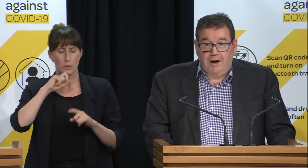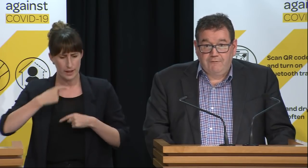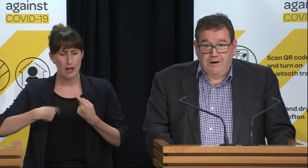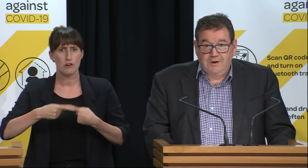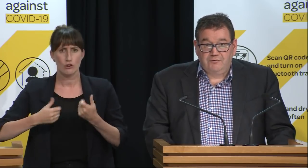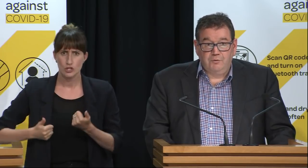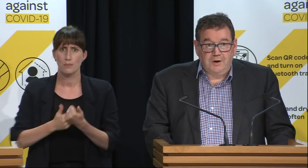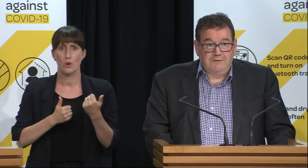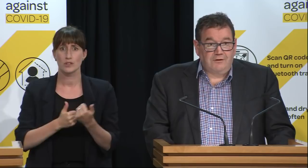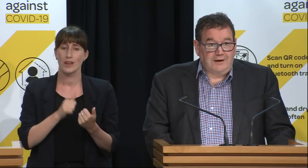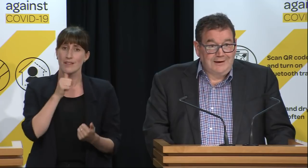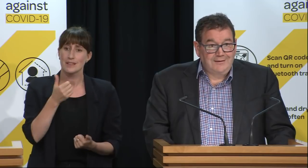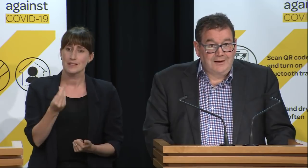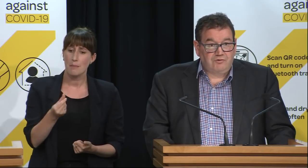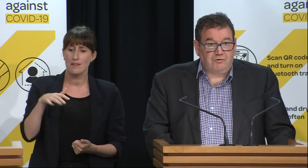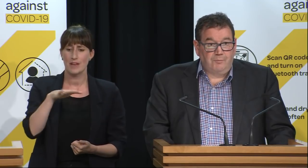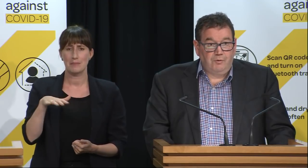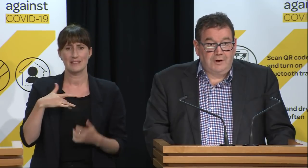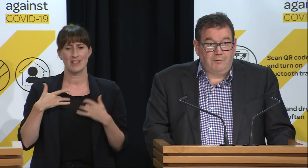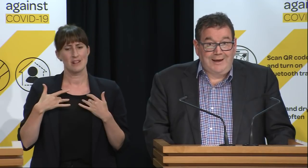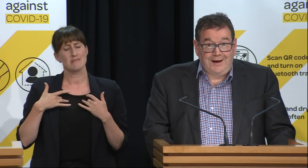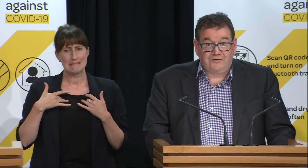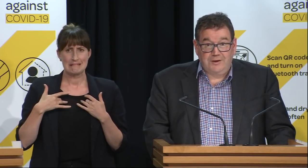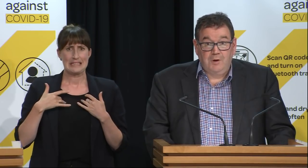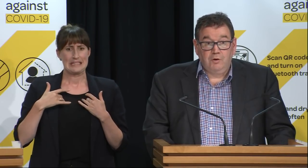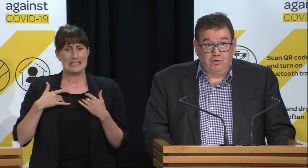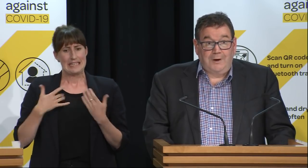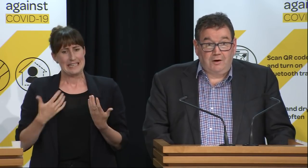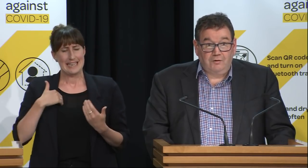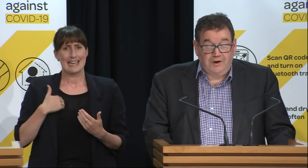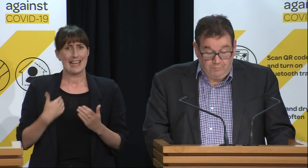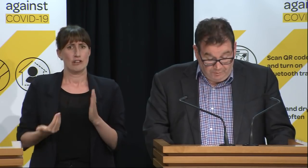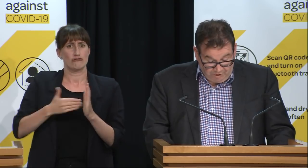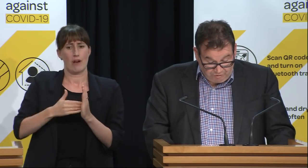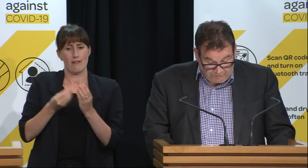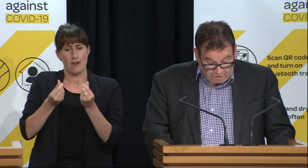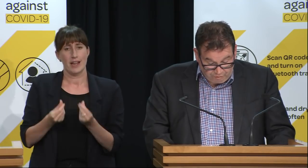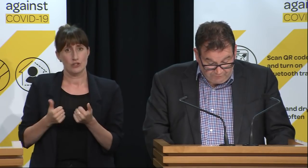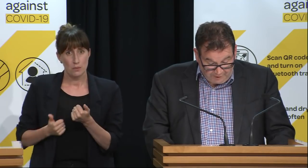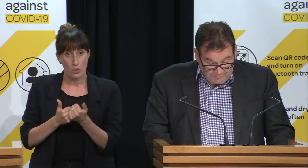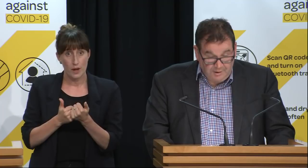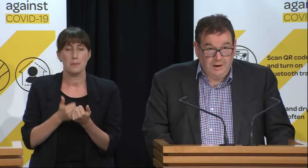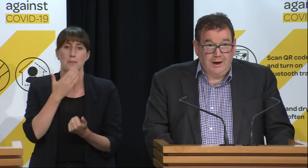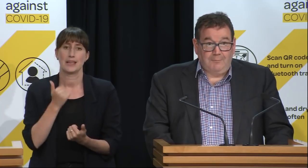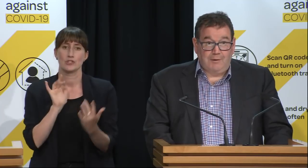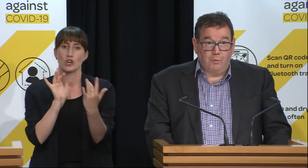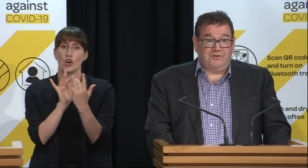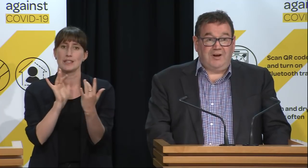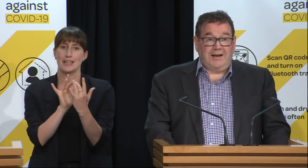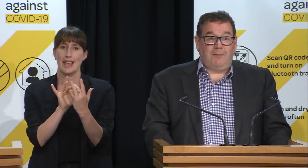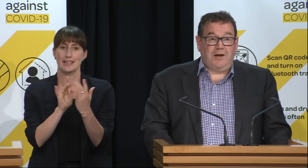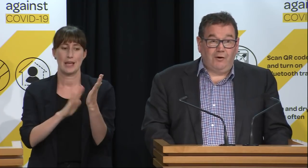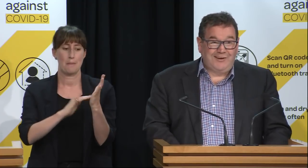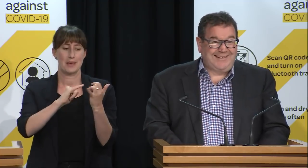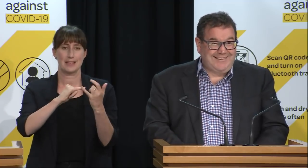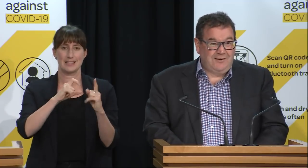if there are families who believe that they need that extra support now, we ask them to make contact with the Ministry of Social Development. They will be